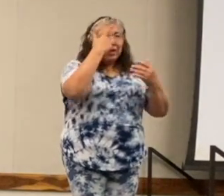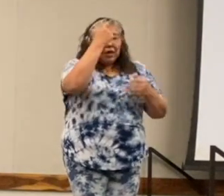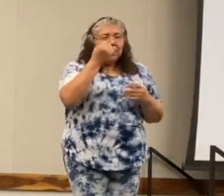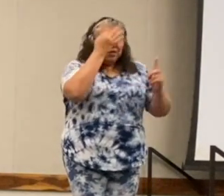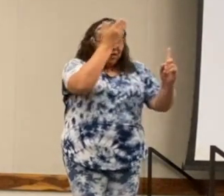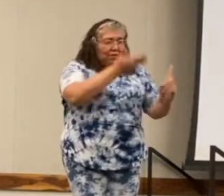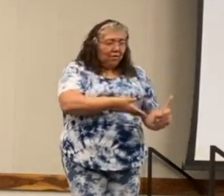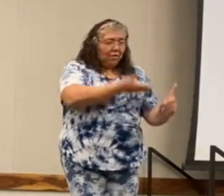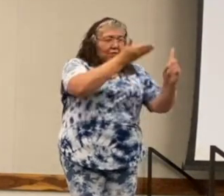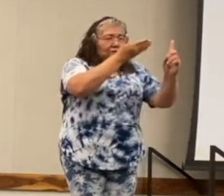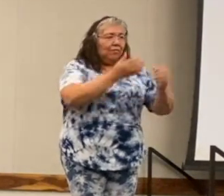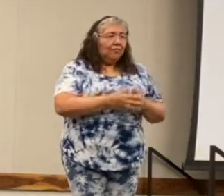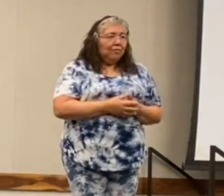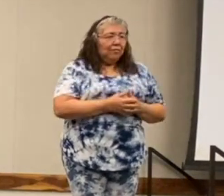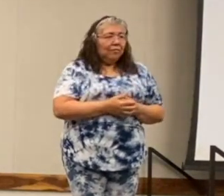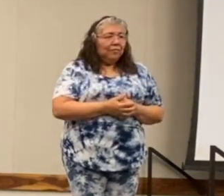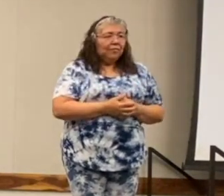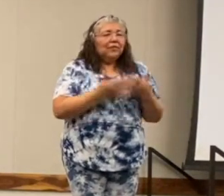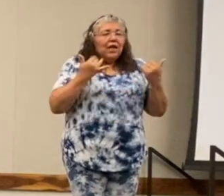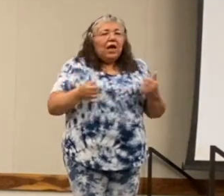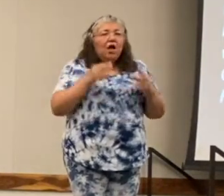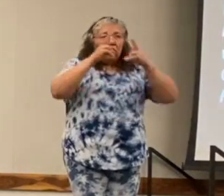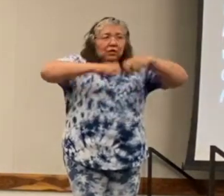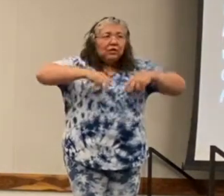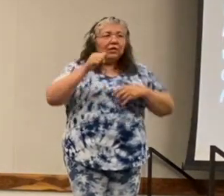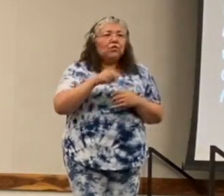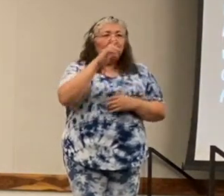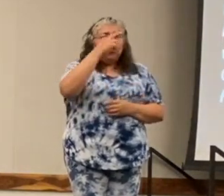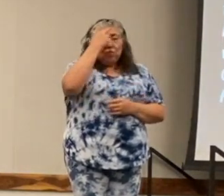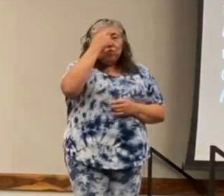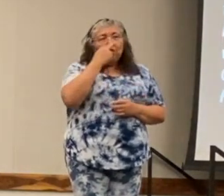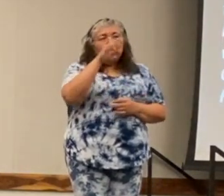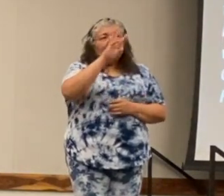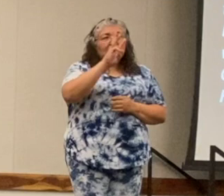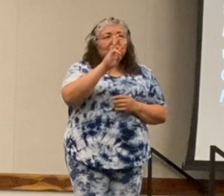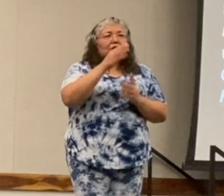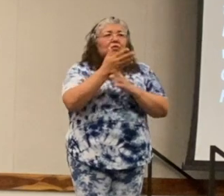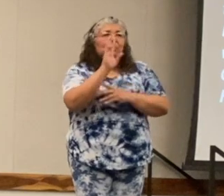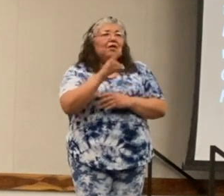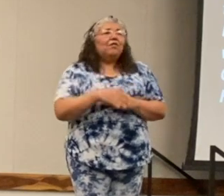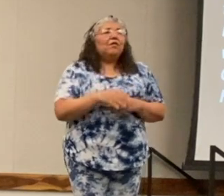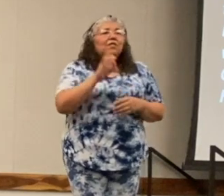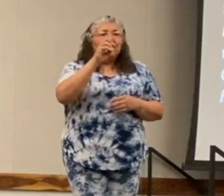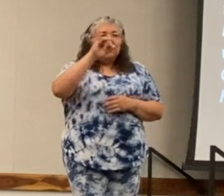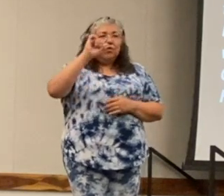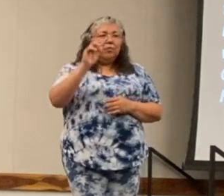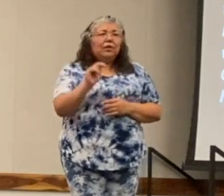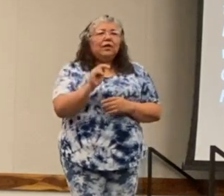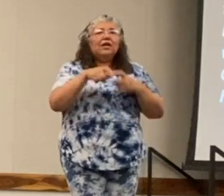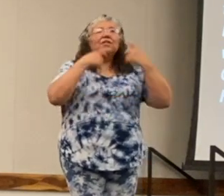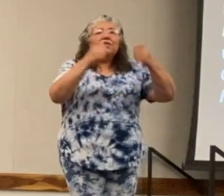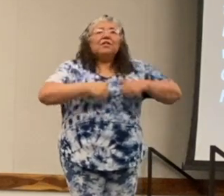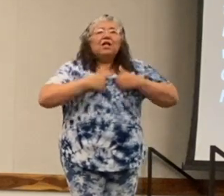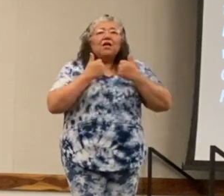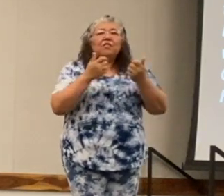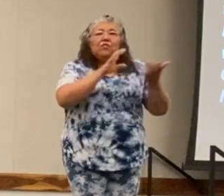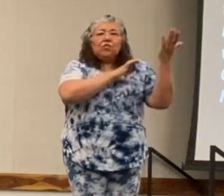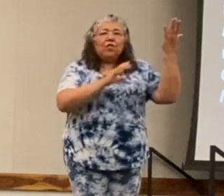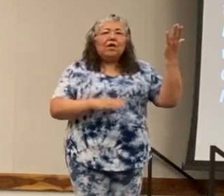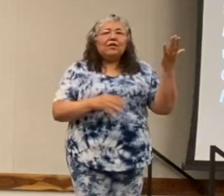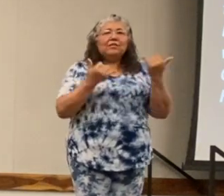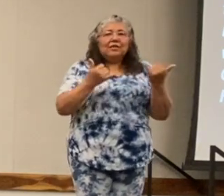Because of you. Check this out, Romans 6, 1 through 7. The Ethiopian gives his life to Christ. And listen to what